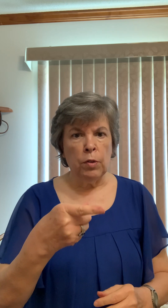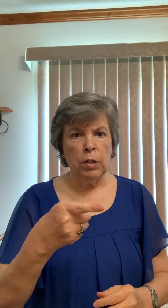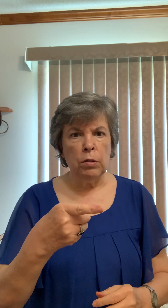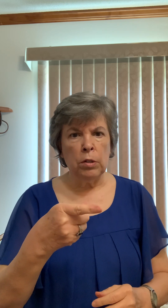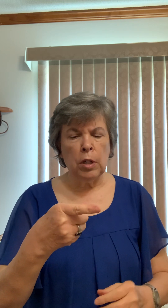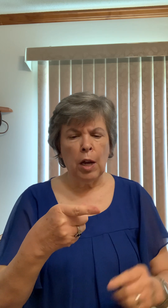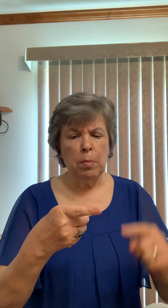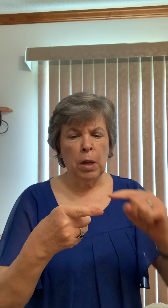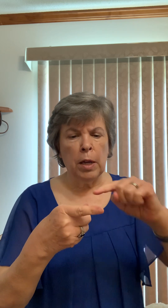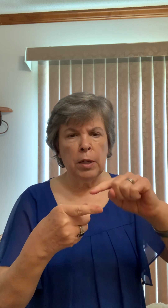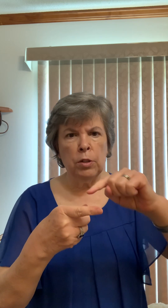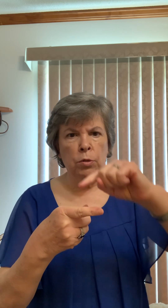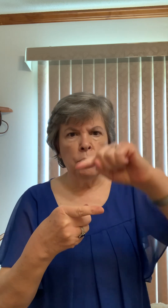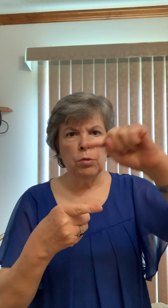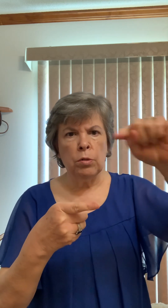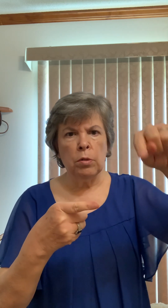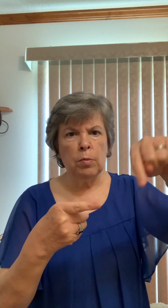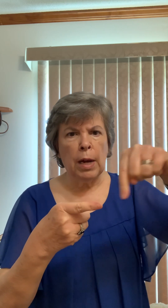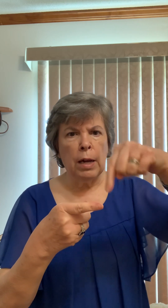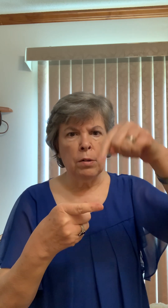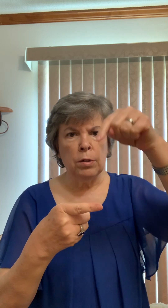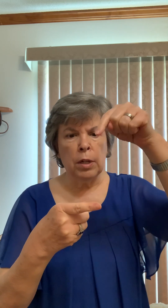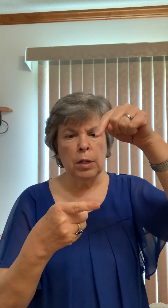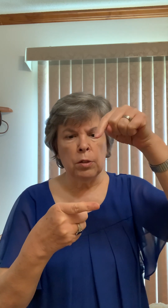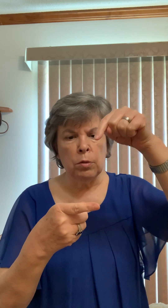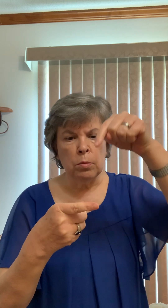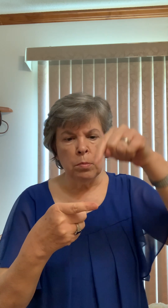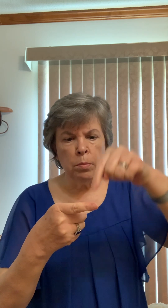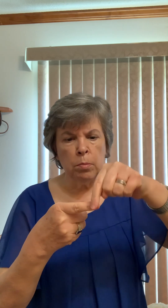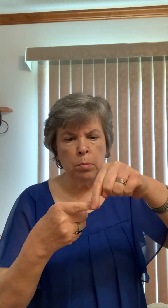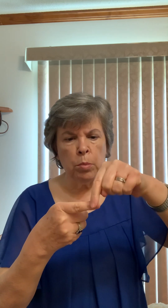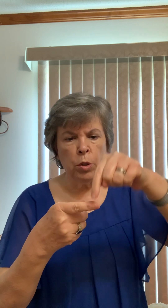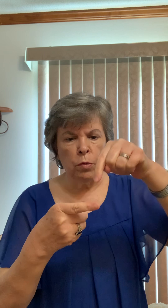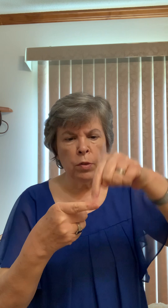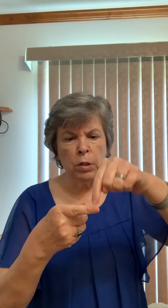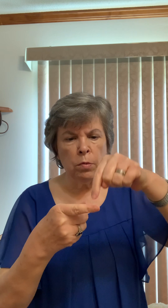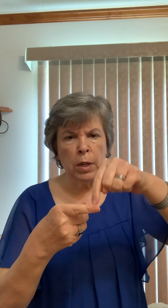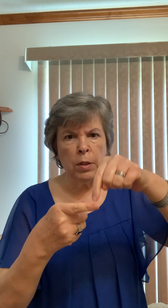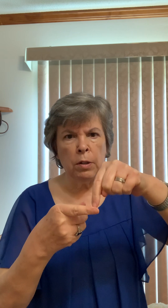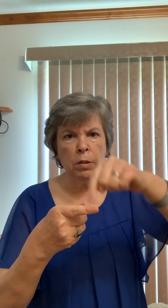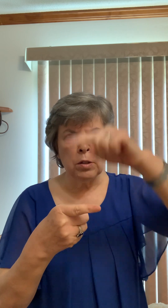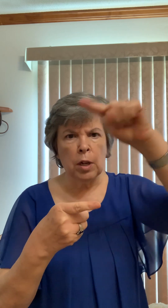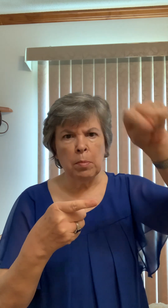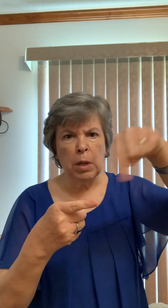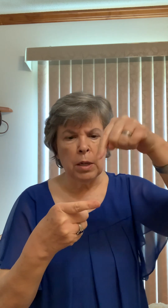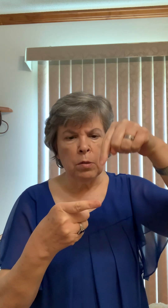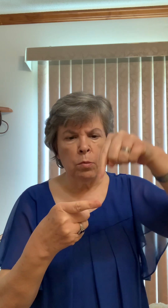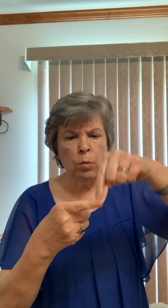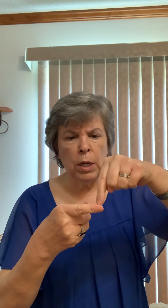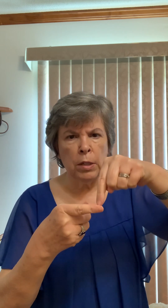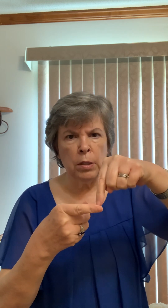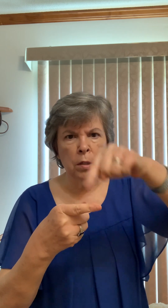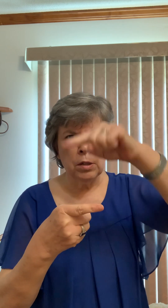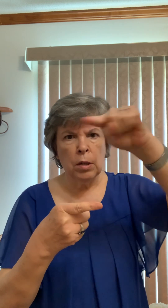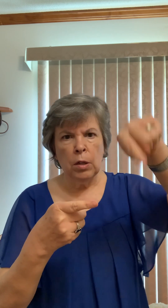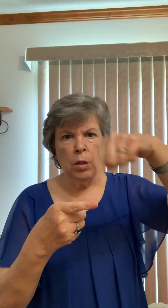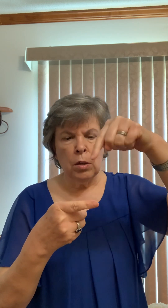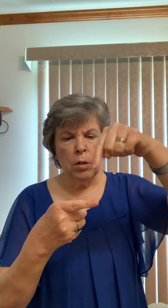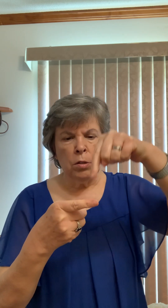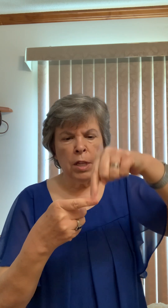finger is the timeline, and you circle around and you put your finger right there in the timeline, when. So that's